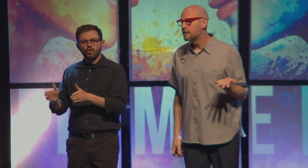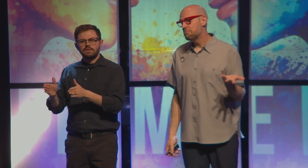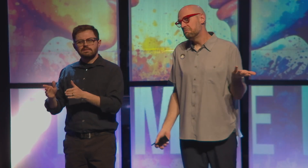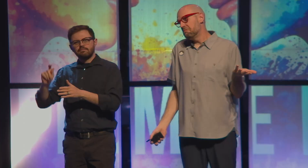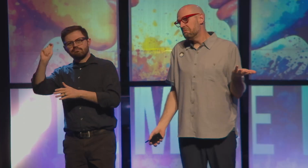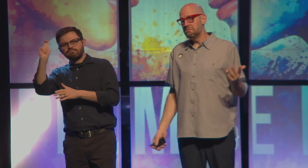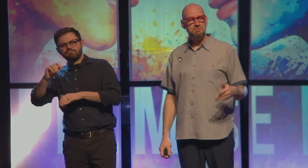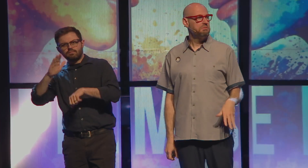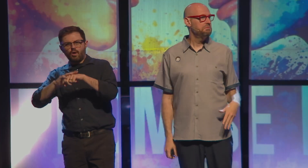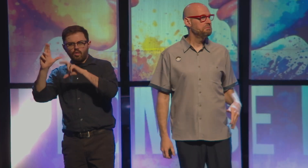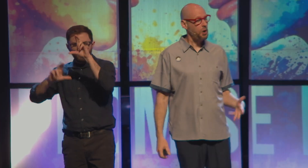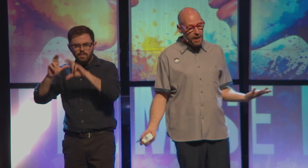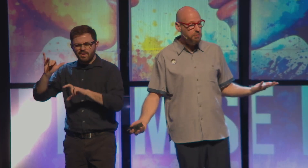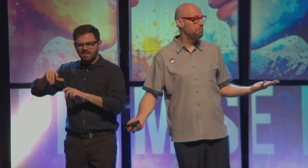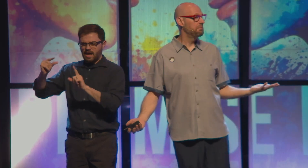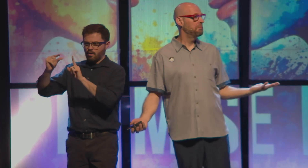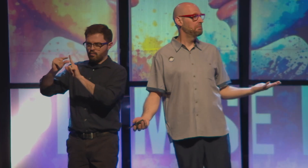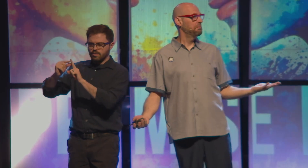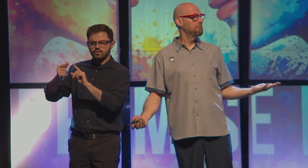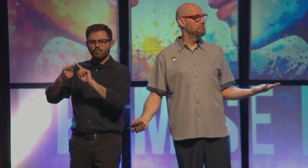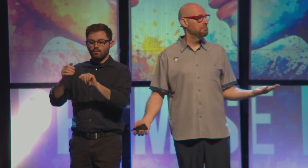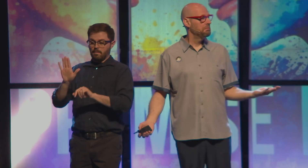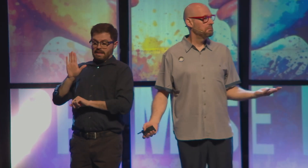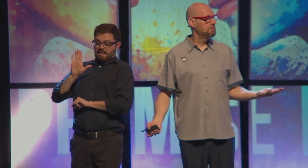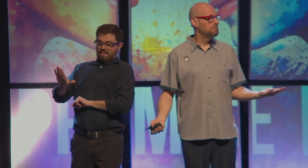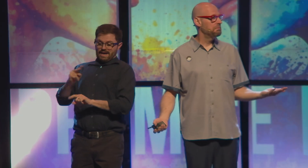logic, okay.